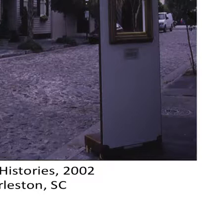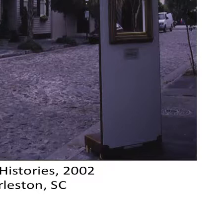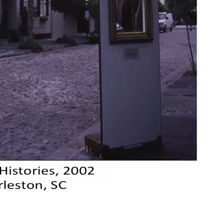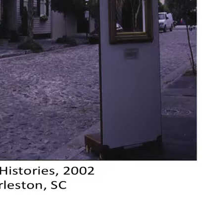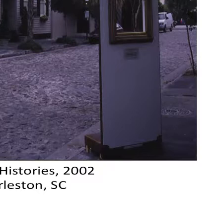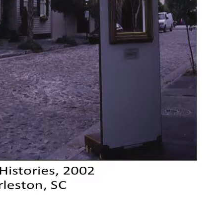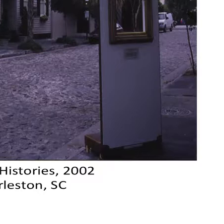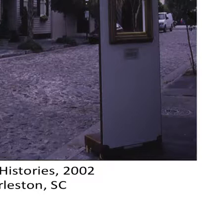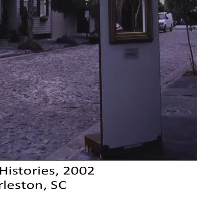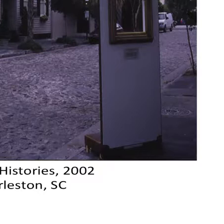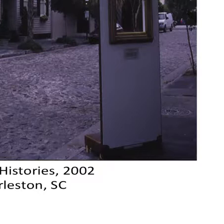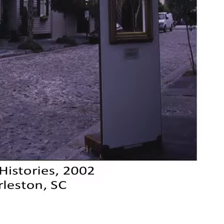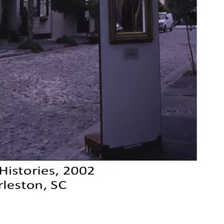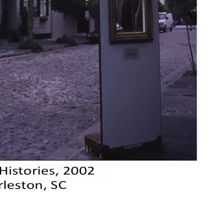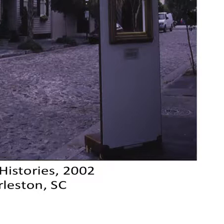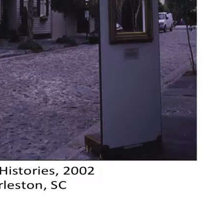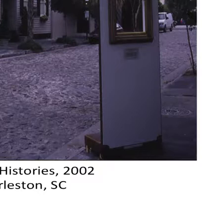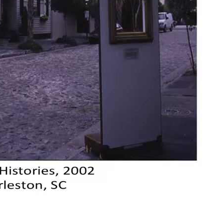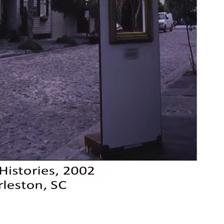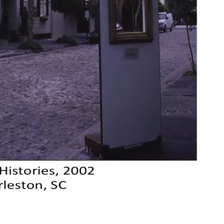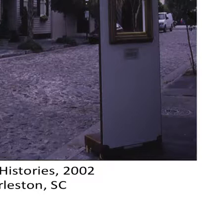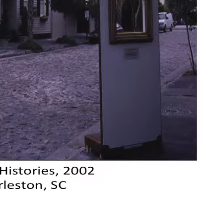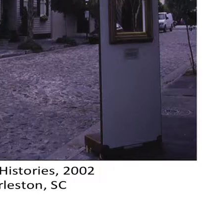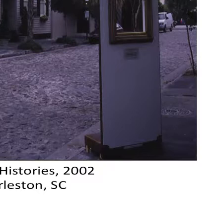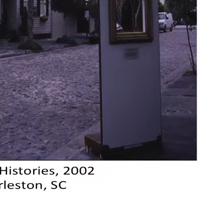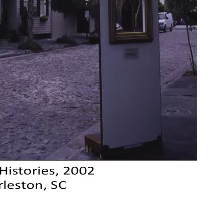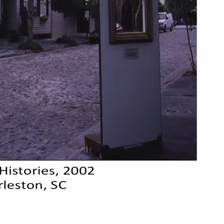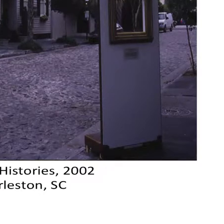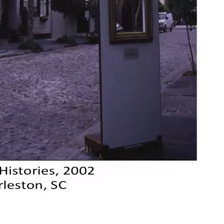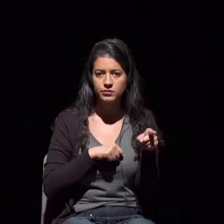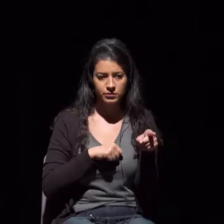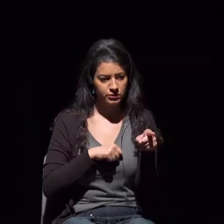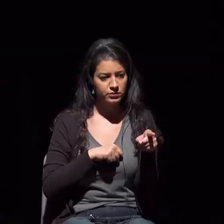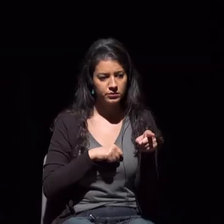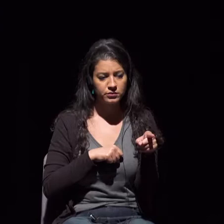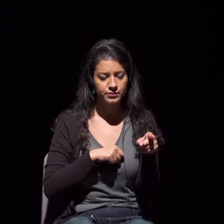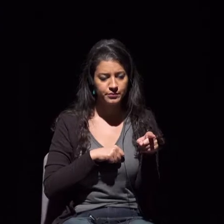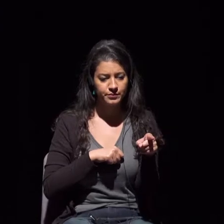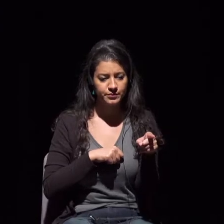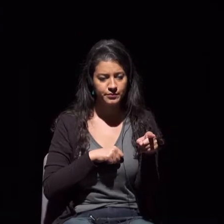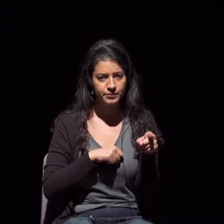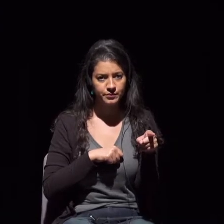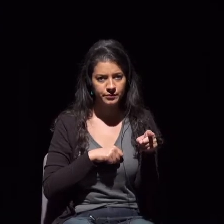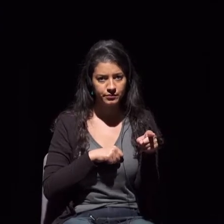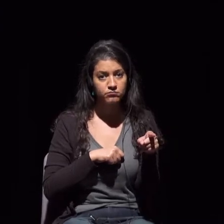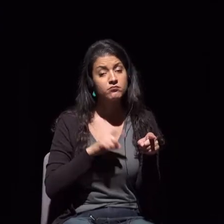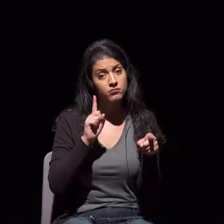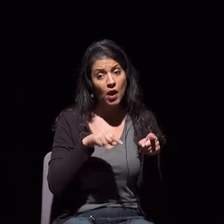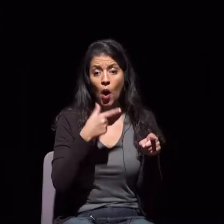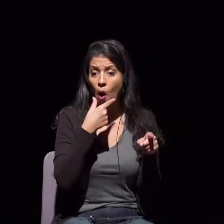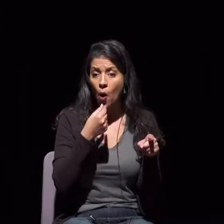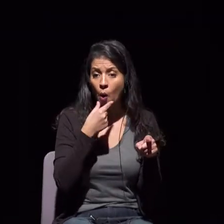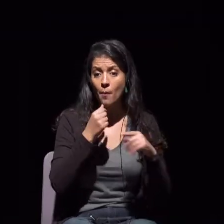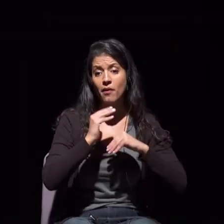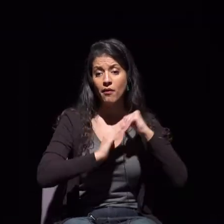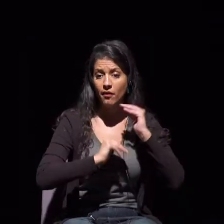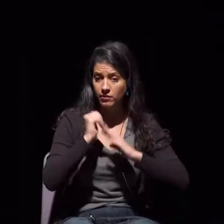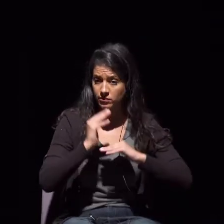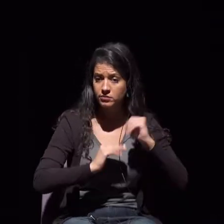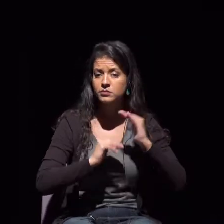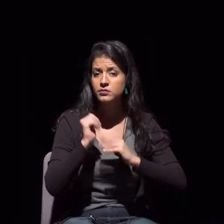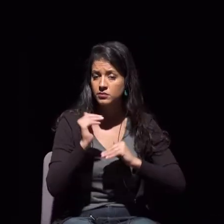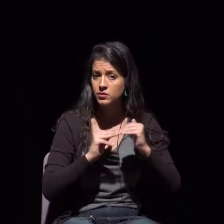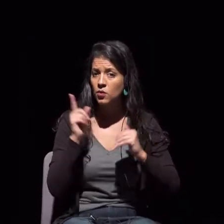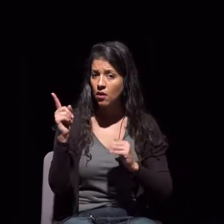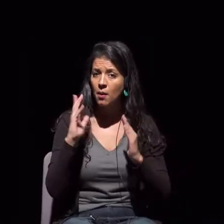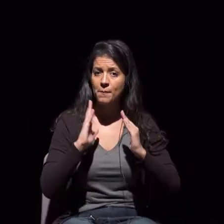is a different artist. Sorry, it's not even an artist, but it's an artisan. This was a craftsman who lives in the city. And through these conversations